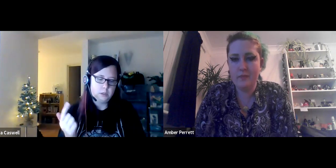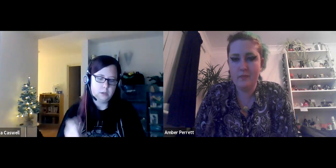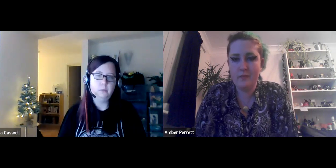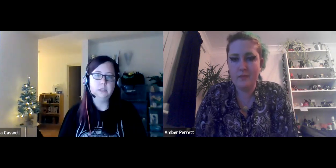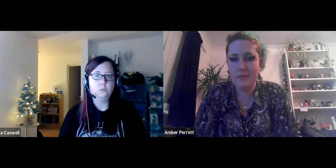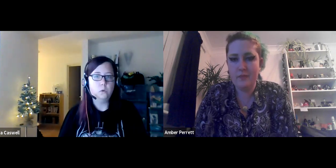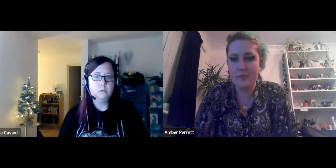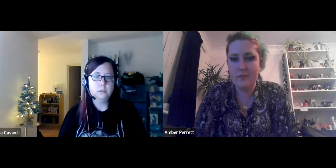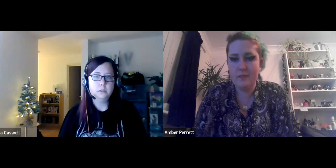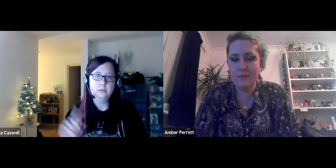We did what.